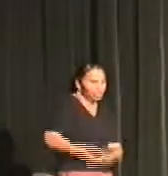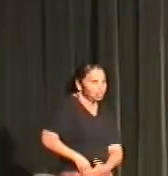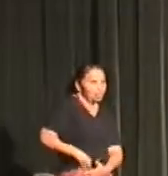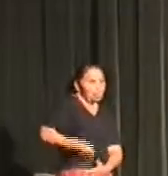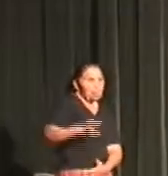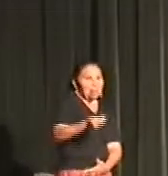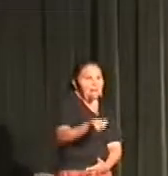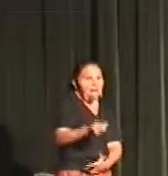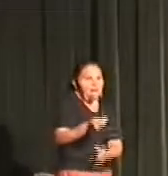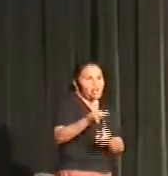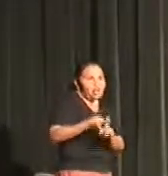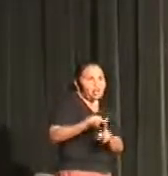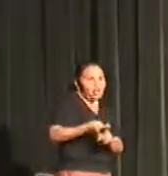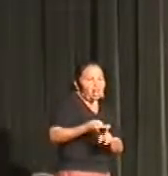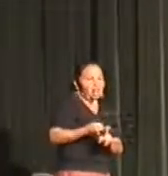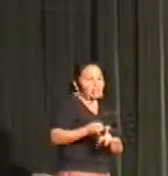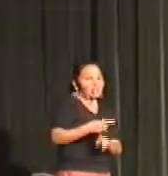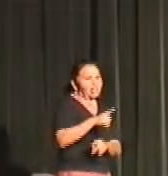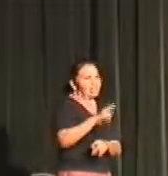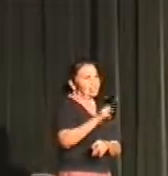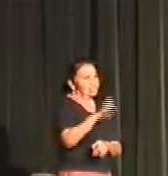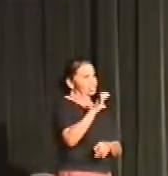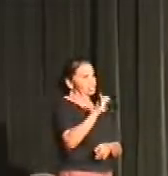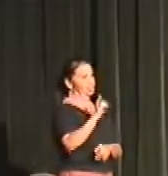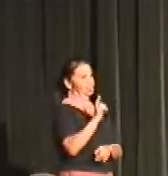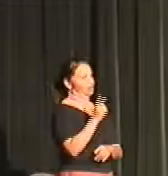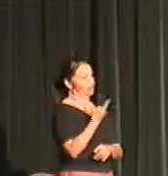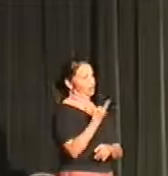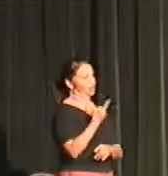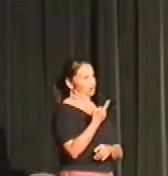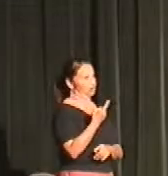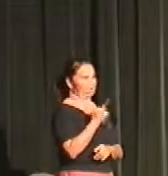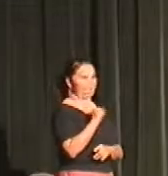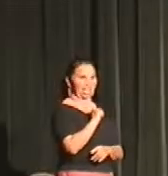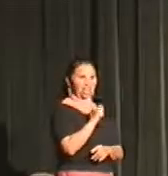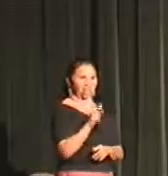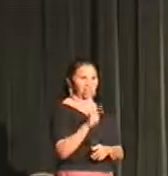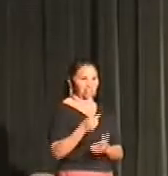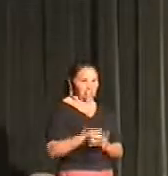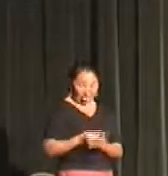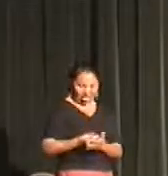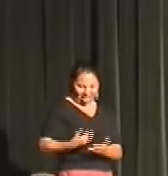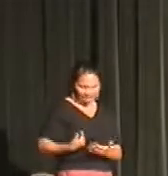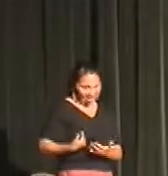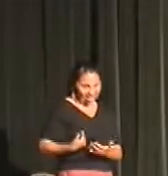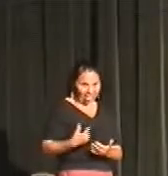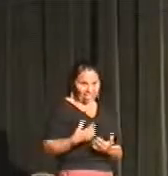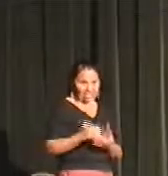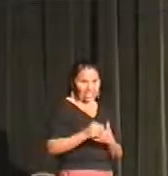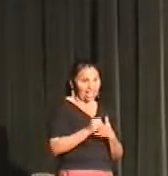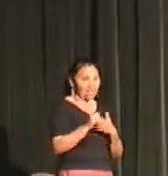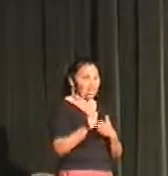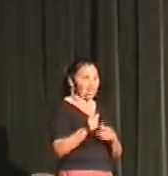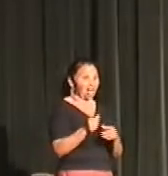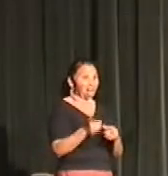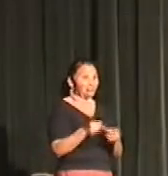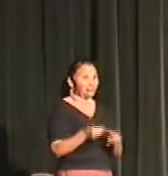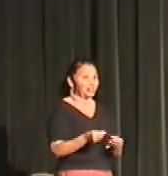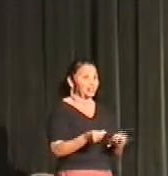rent on December 1st, and that was it. I didn't have a dollar to put in the basket. I didn't have